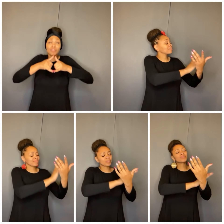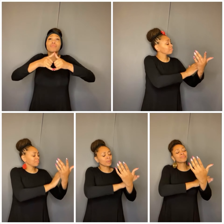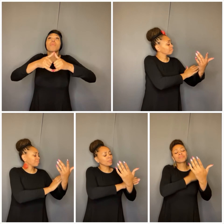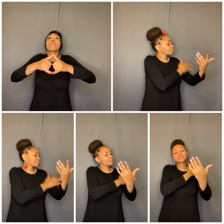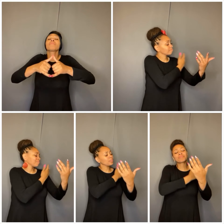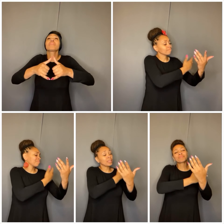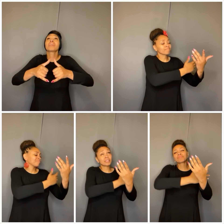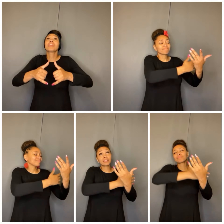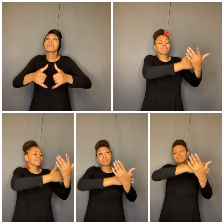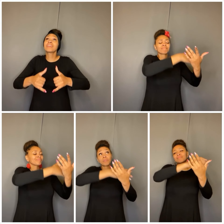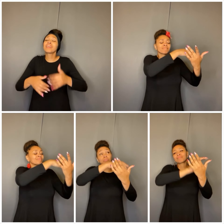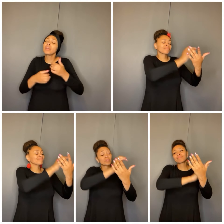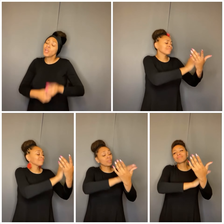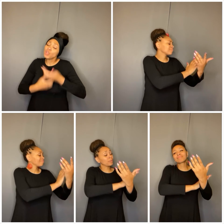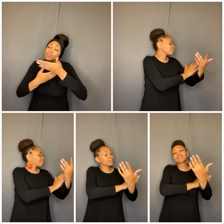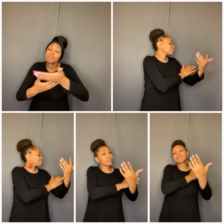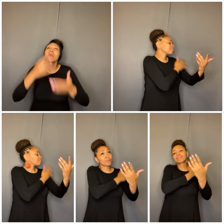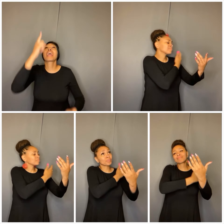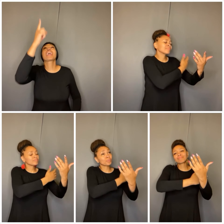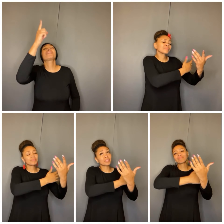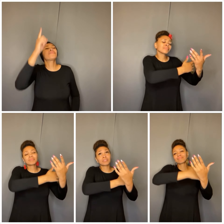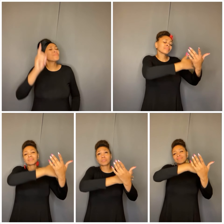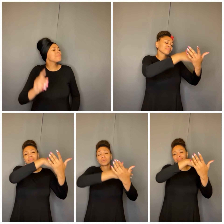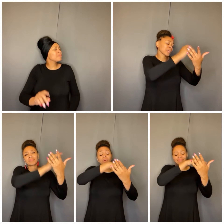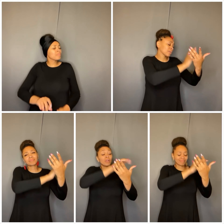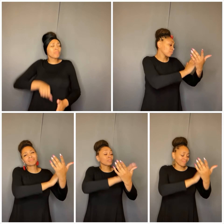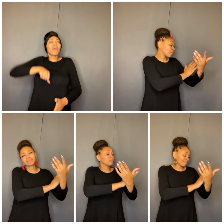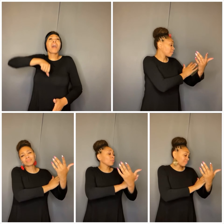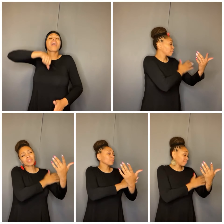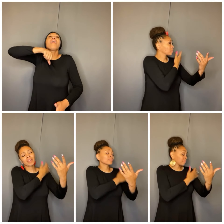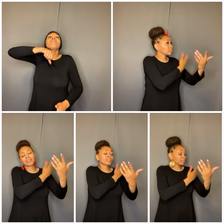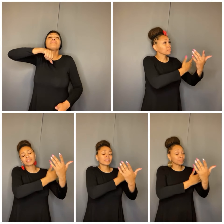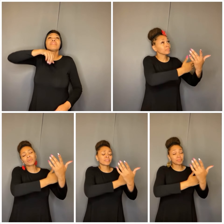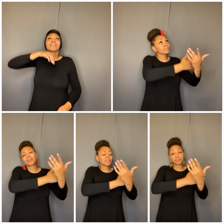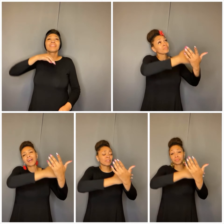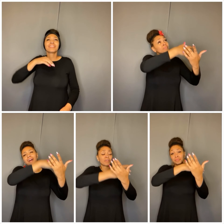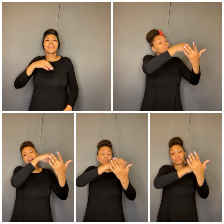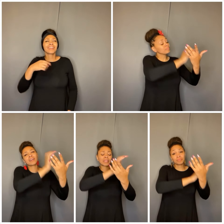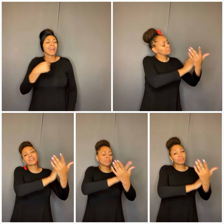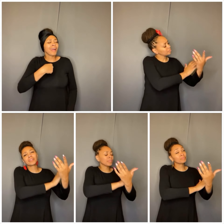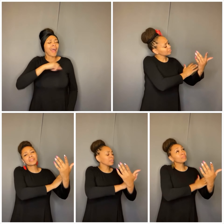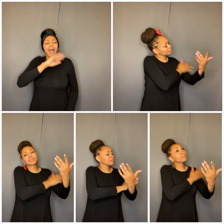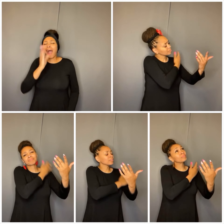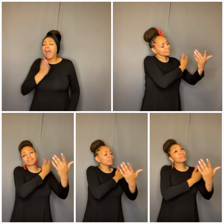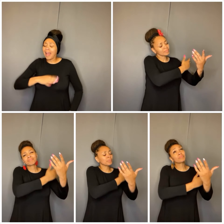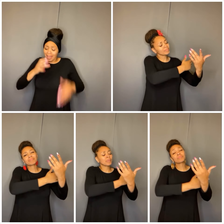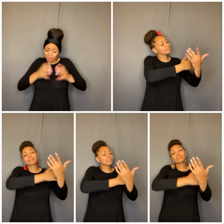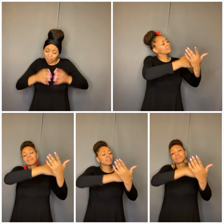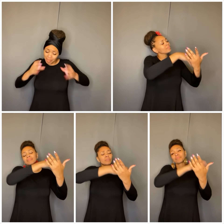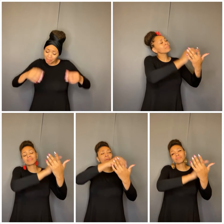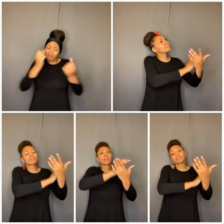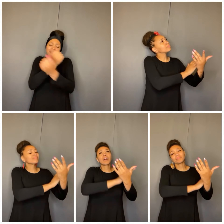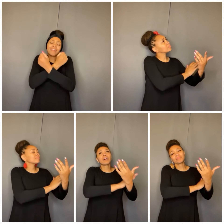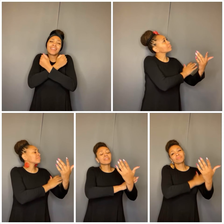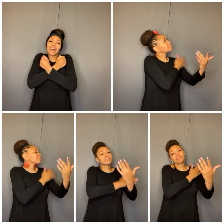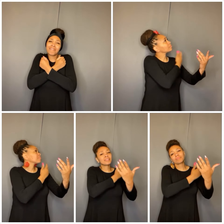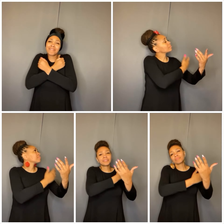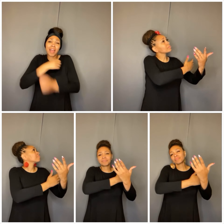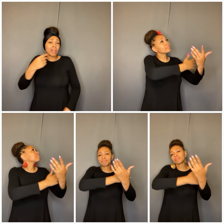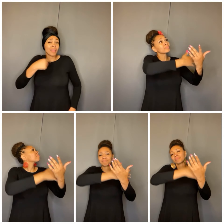control of me to make you proud I'll never be more loved than